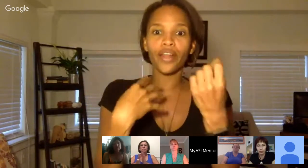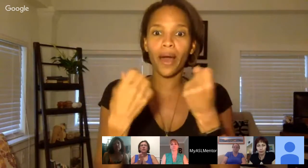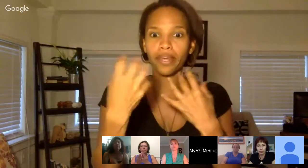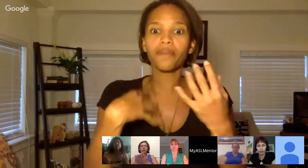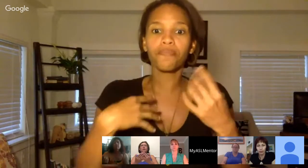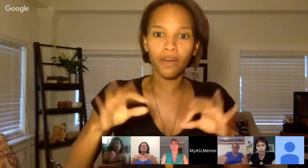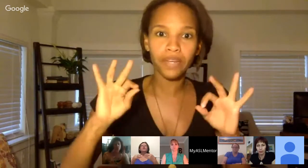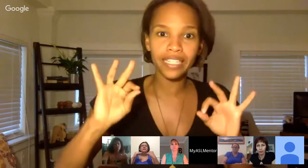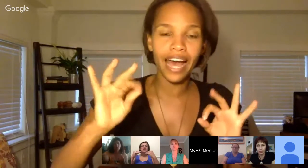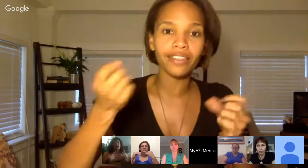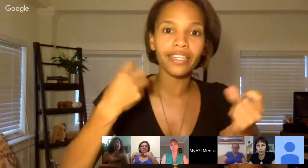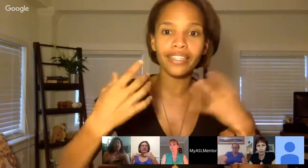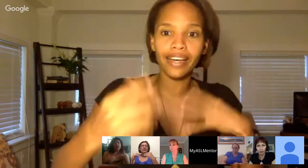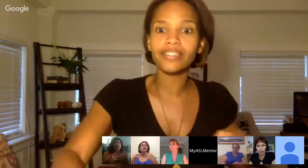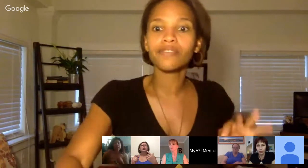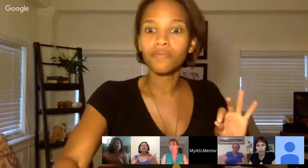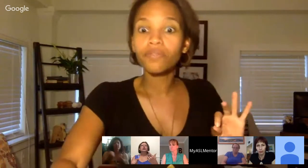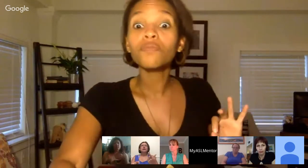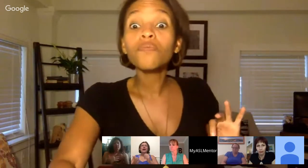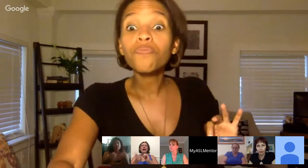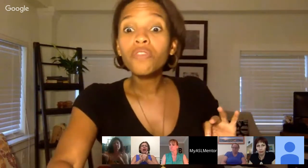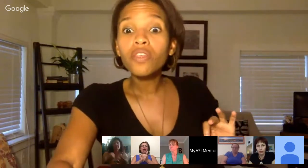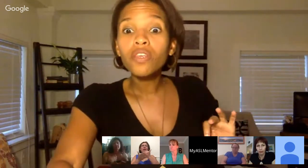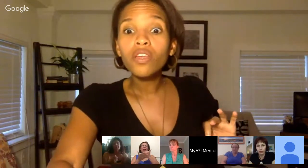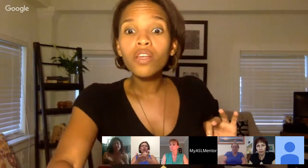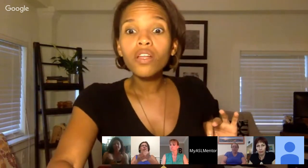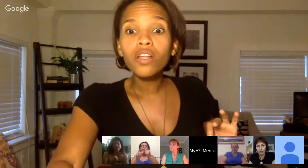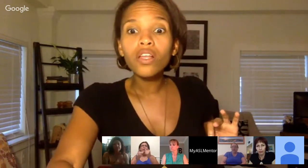sign. Throw it at me. Yep. Exactly. S.